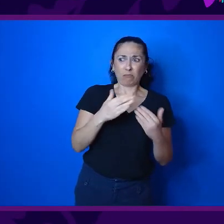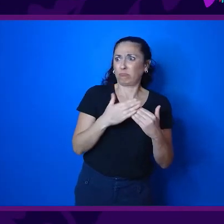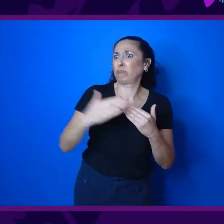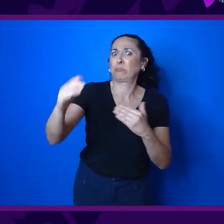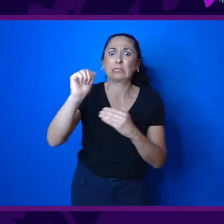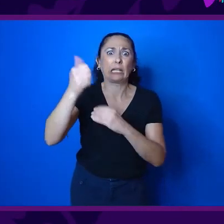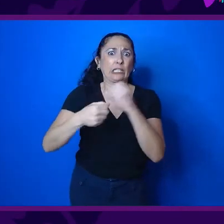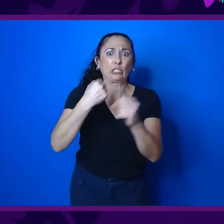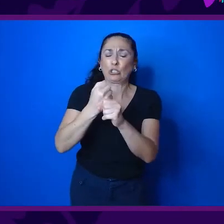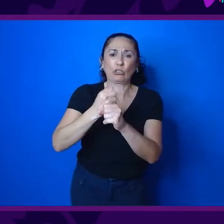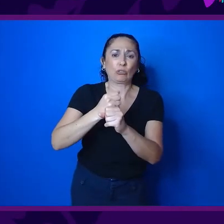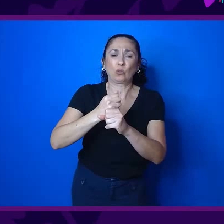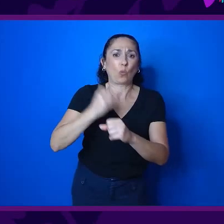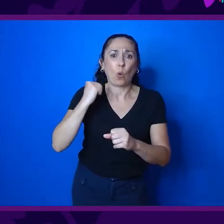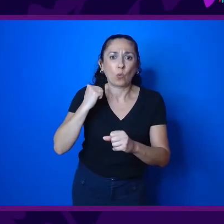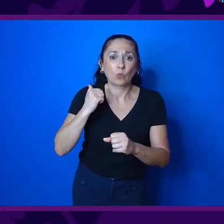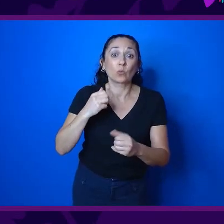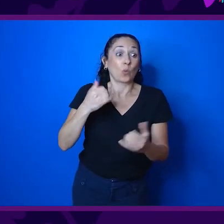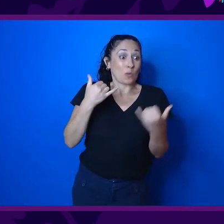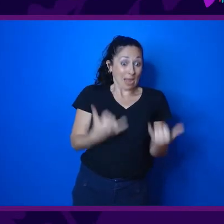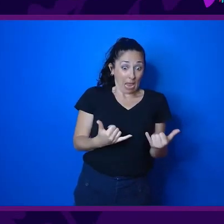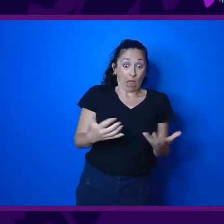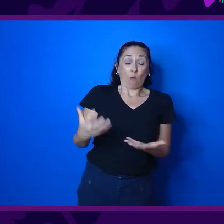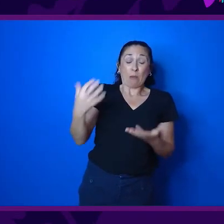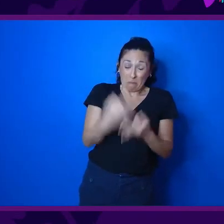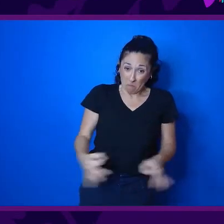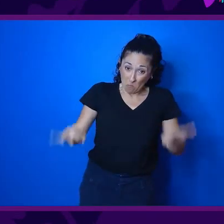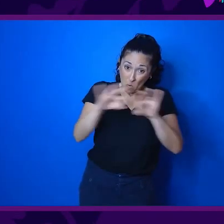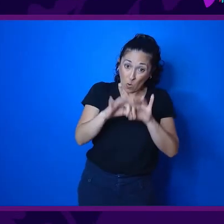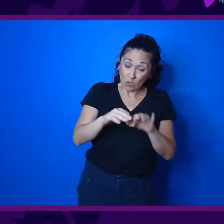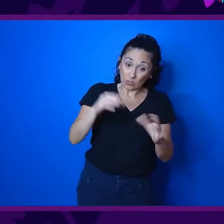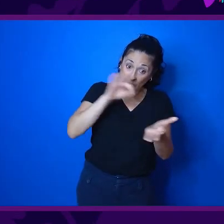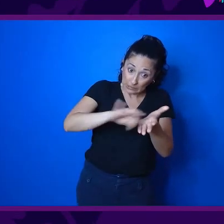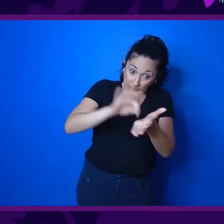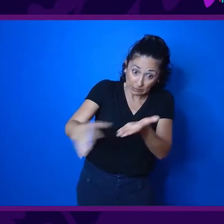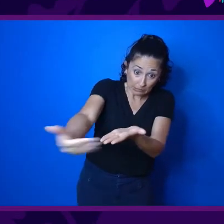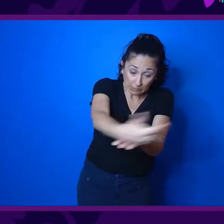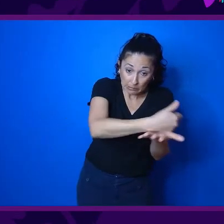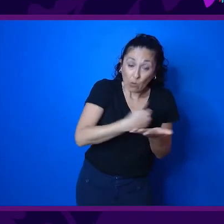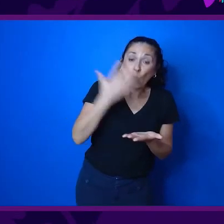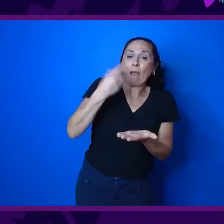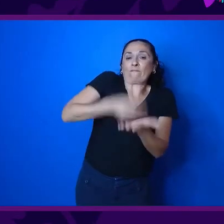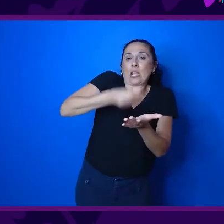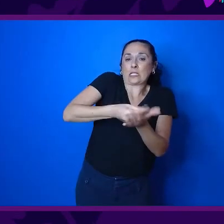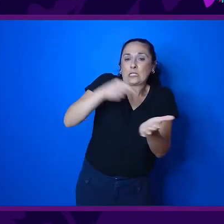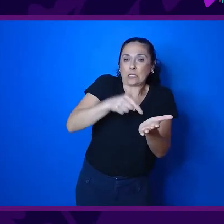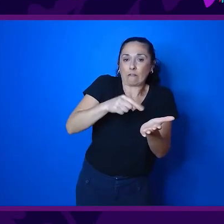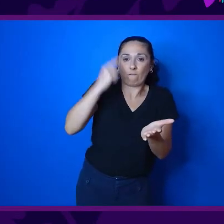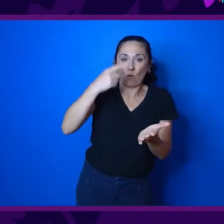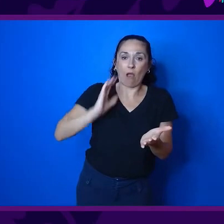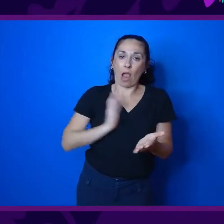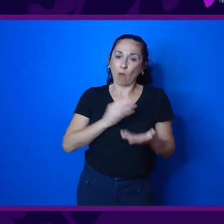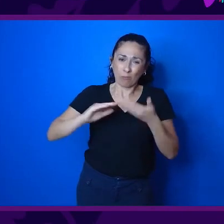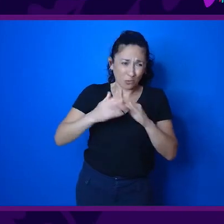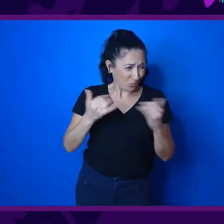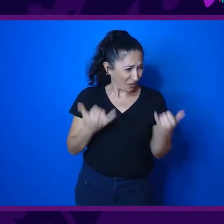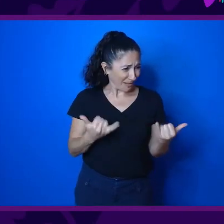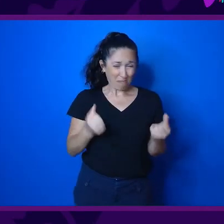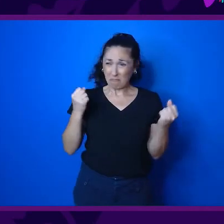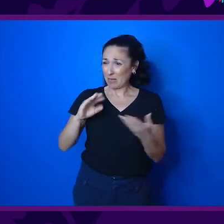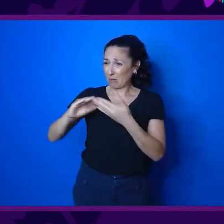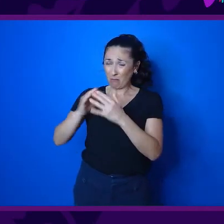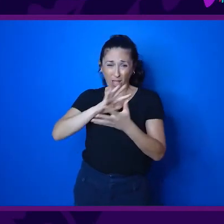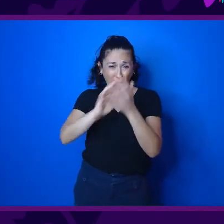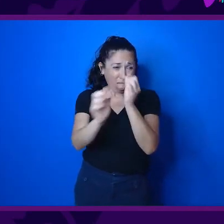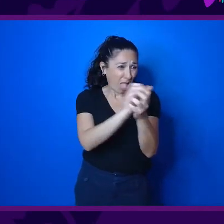Of the funding that we could have in our communities. And as we're seeing, so many of our communities are being destroyed right now as people are using